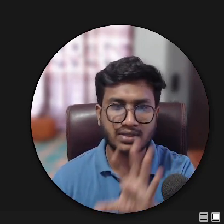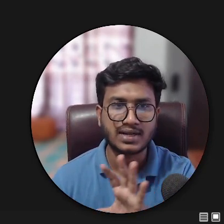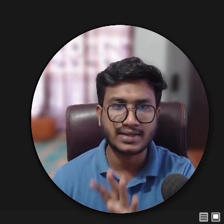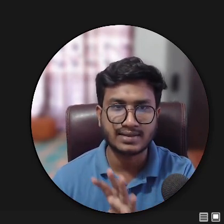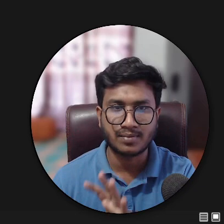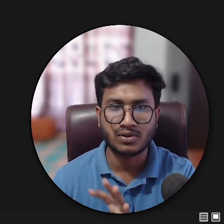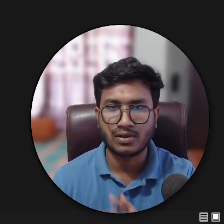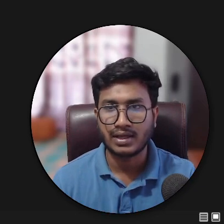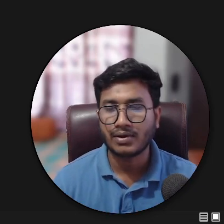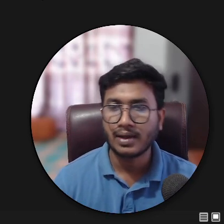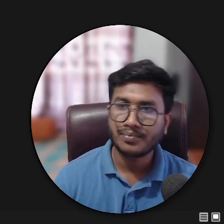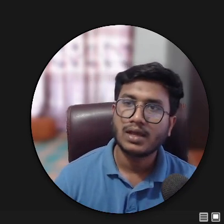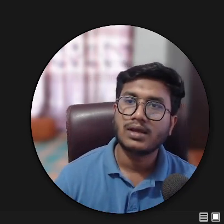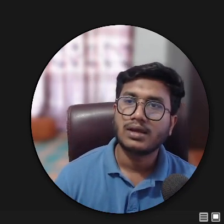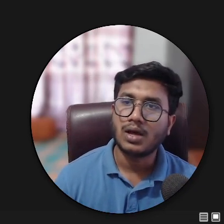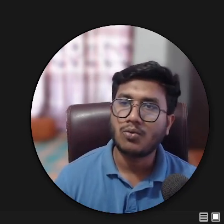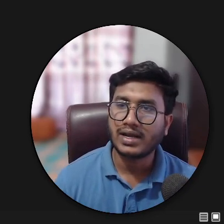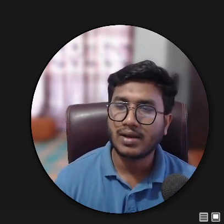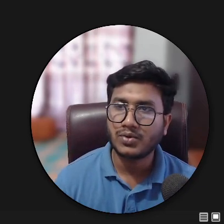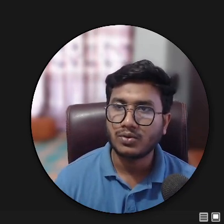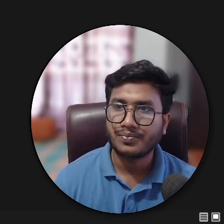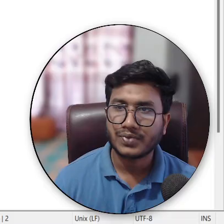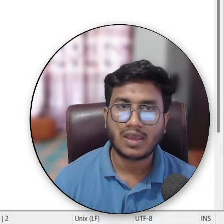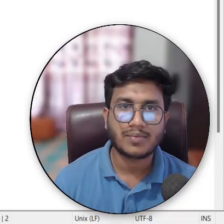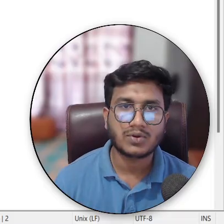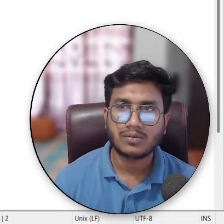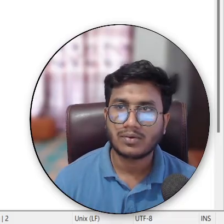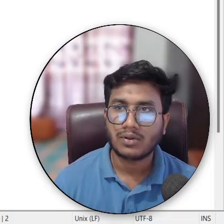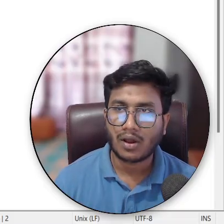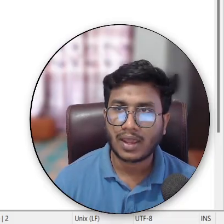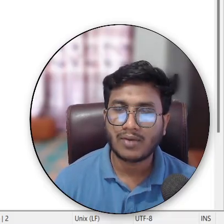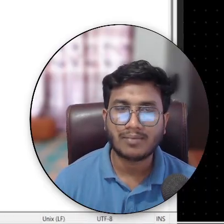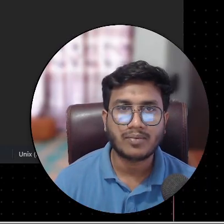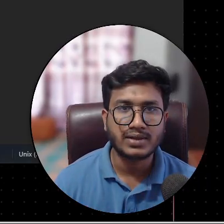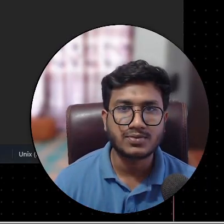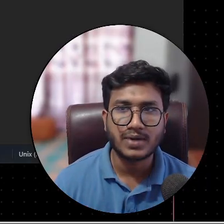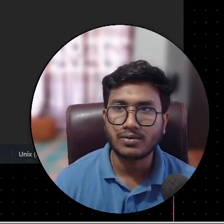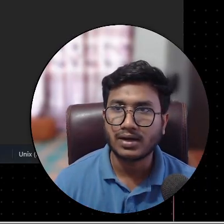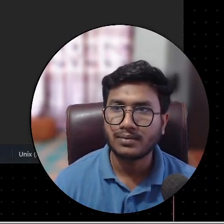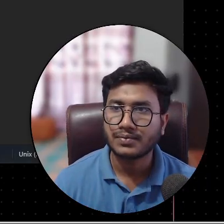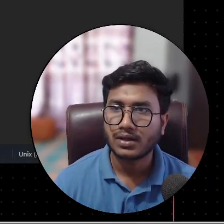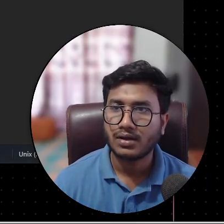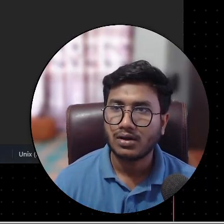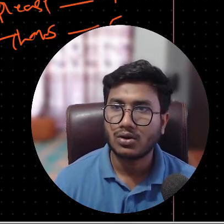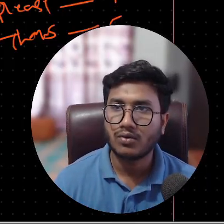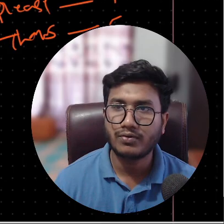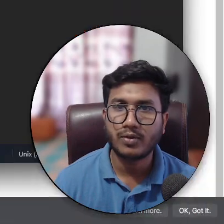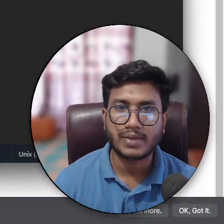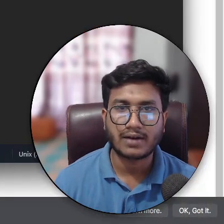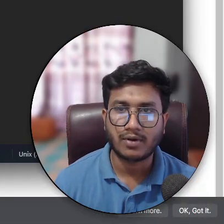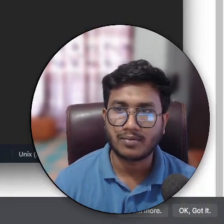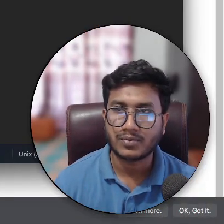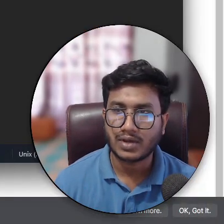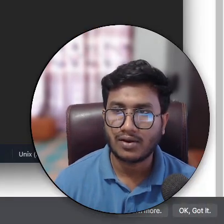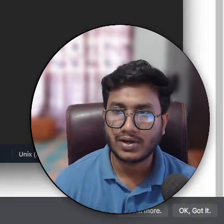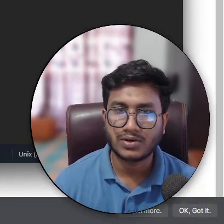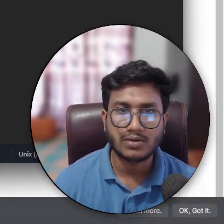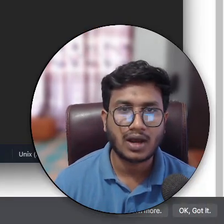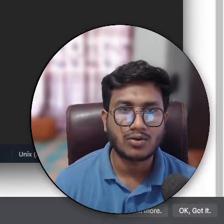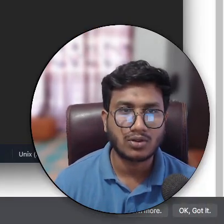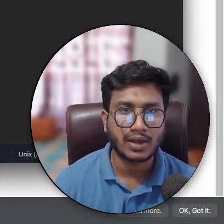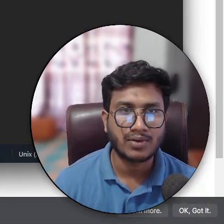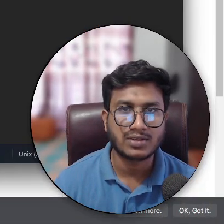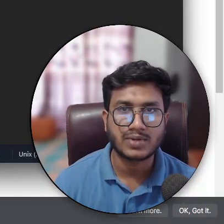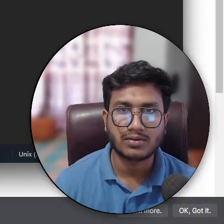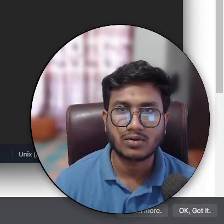you, I kept these are the example only. Okay. Now what you have to do, you have to logging up with this particular Roboflow platform. So I already